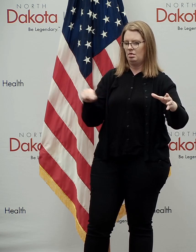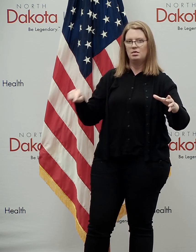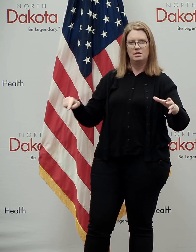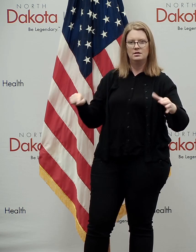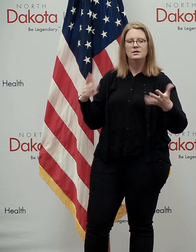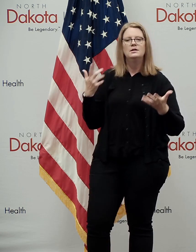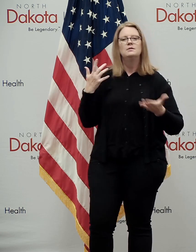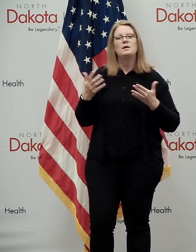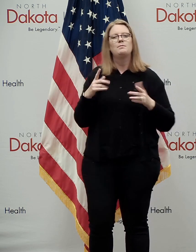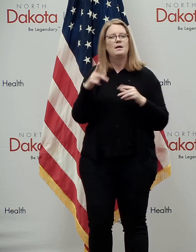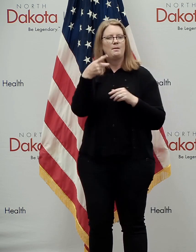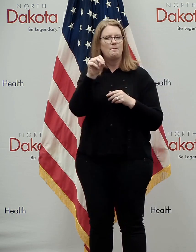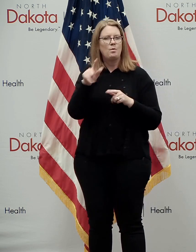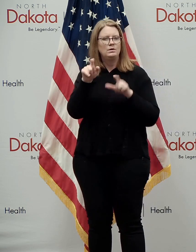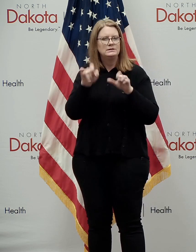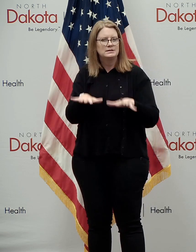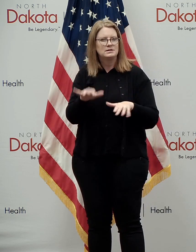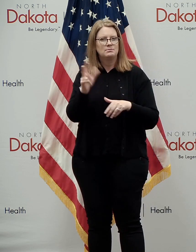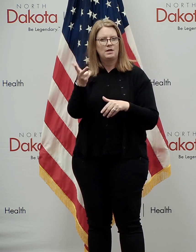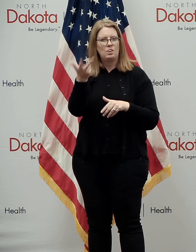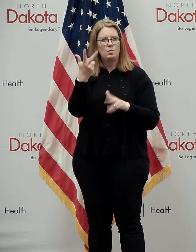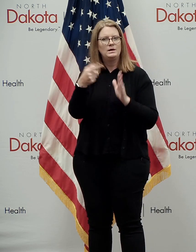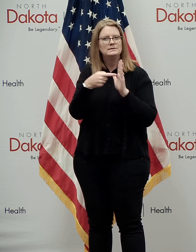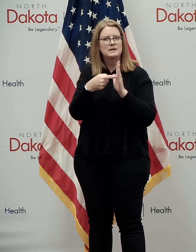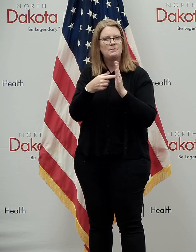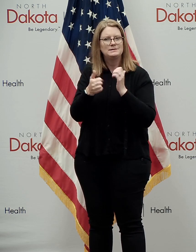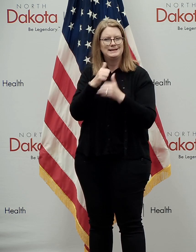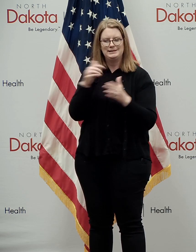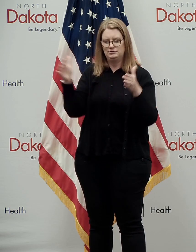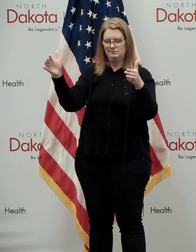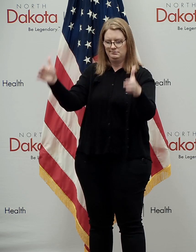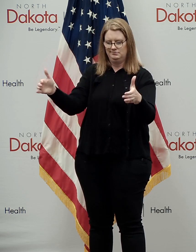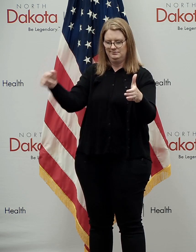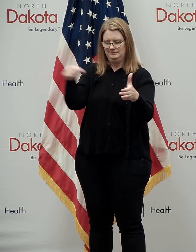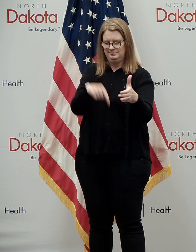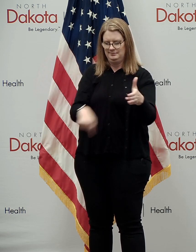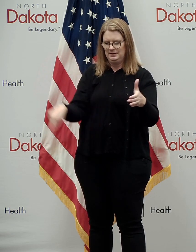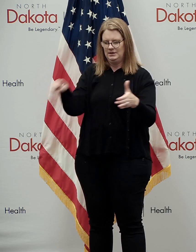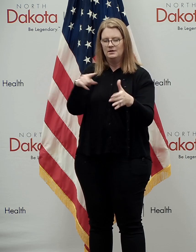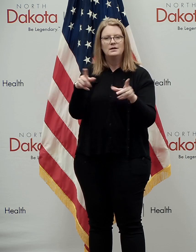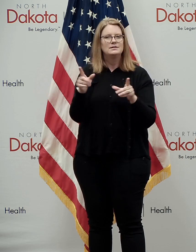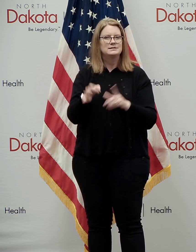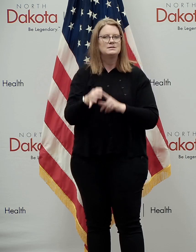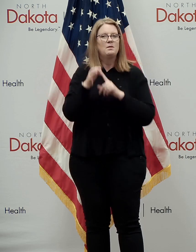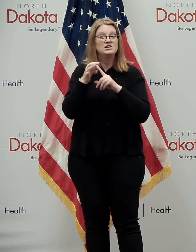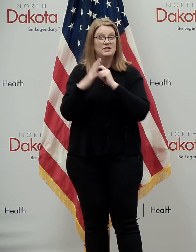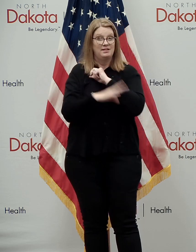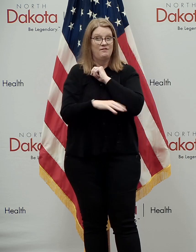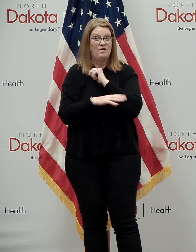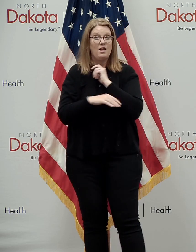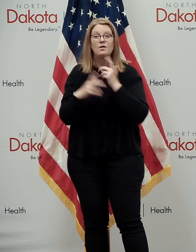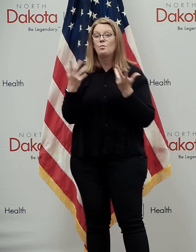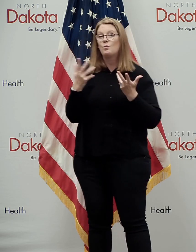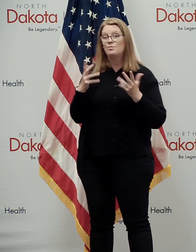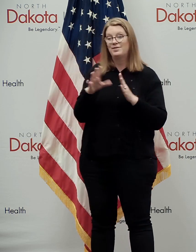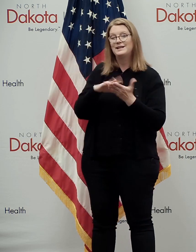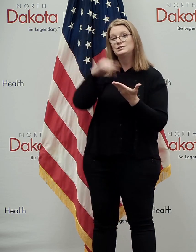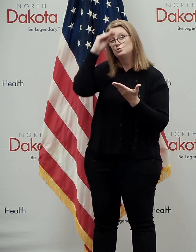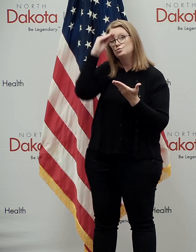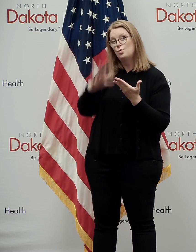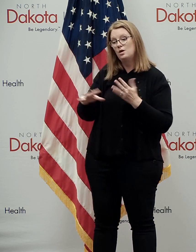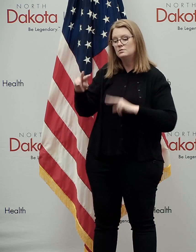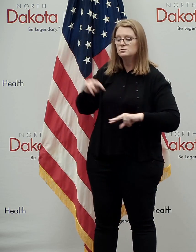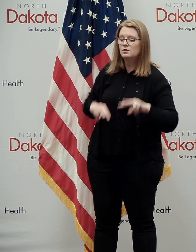maybe 3 samples per, and do that successfully when we're doing the student surveillance stuff this fall. And again, working with